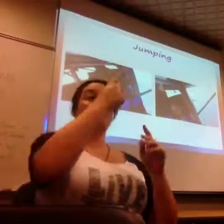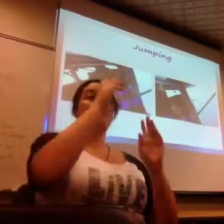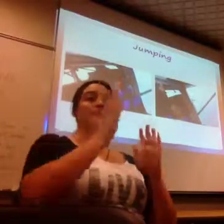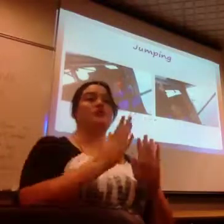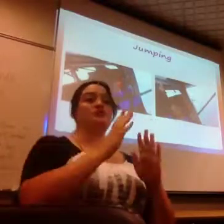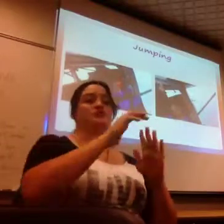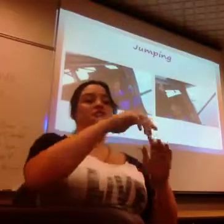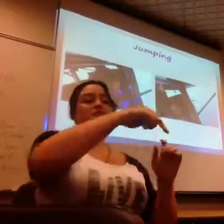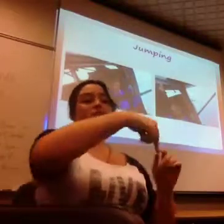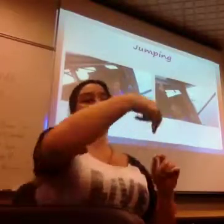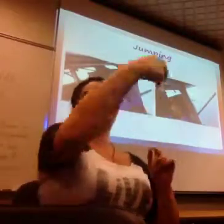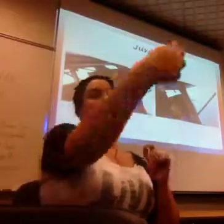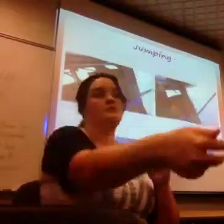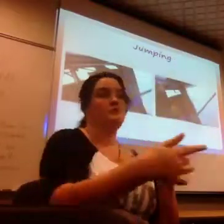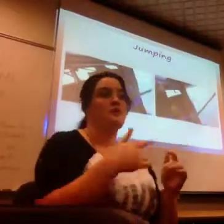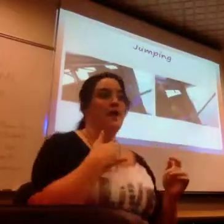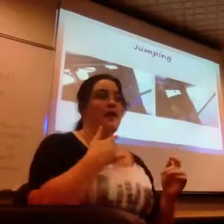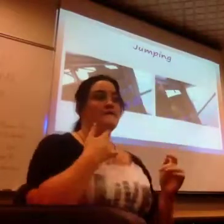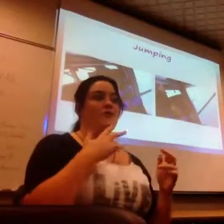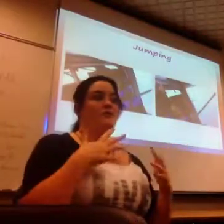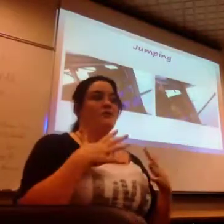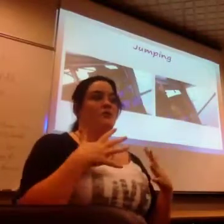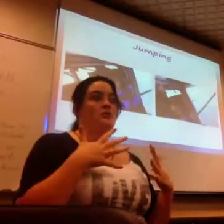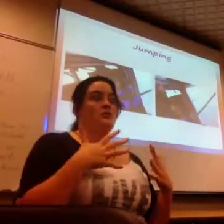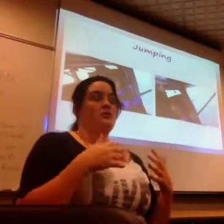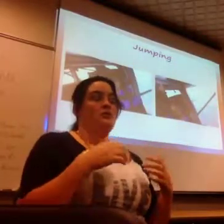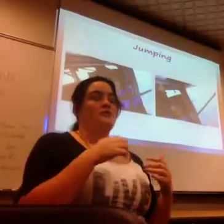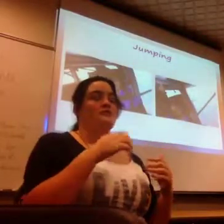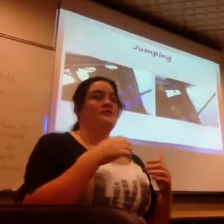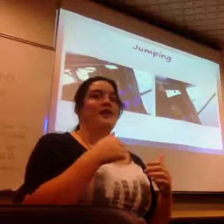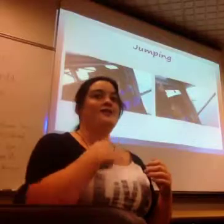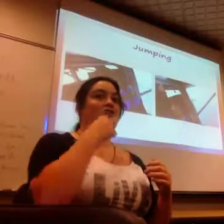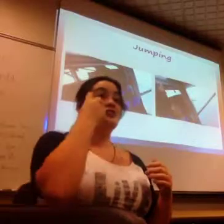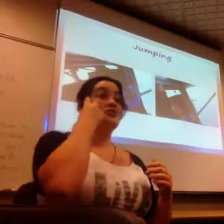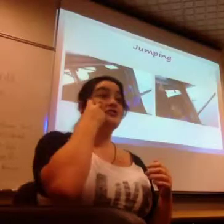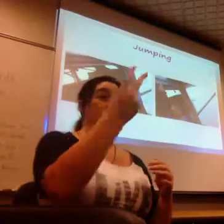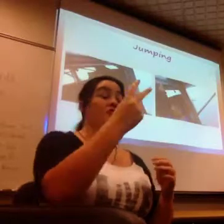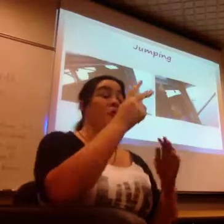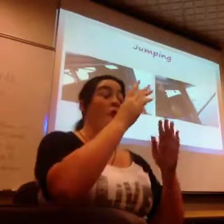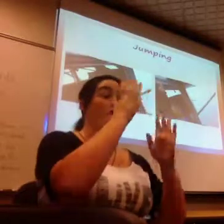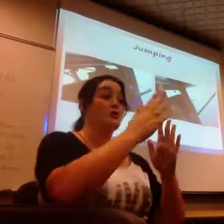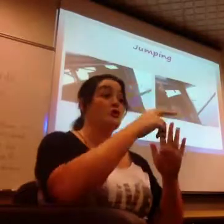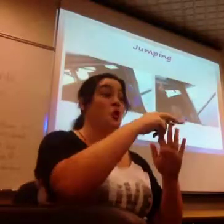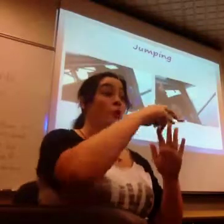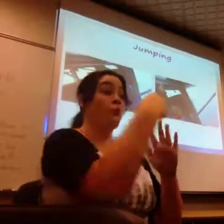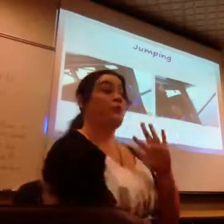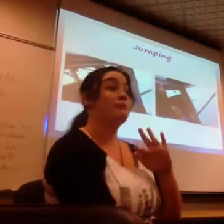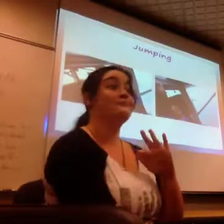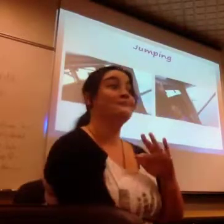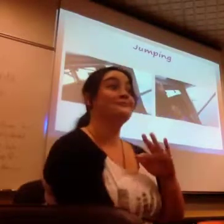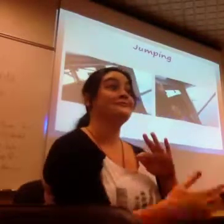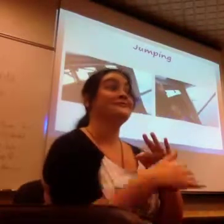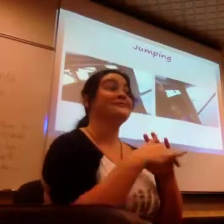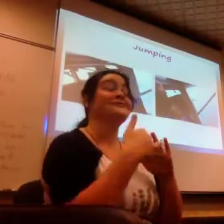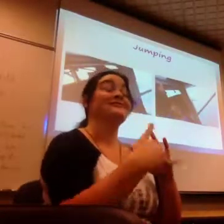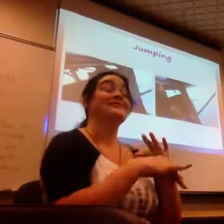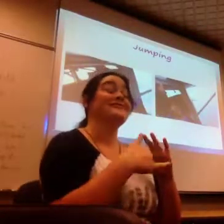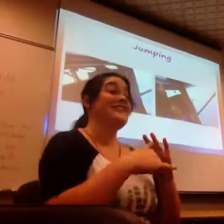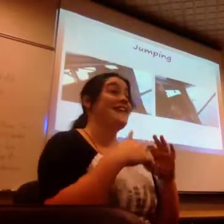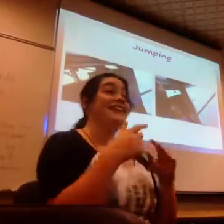And so I'm sitting there and I'm watching him, and I see him literally just go right underneath the plane, and he's gone.